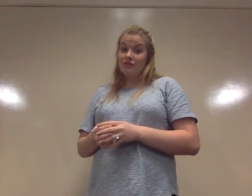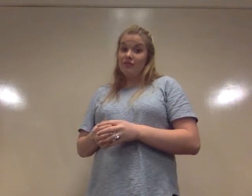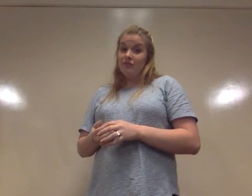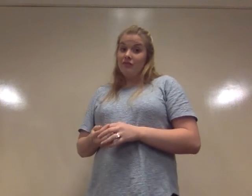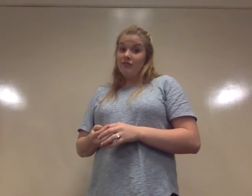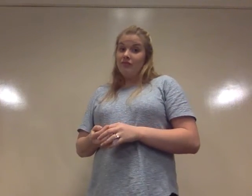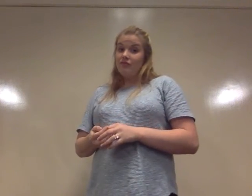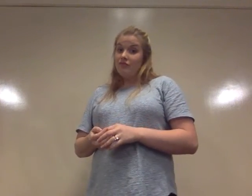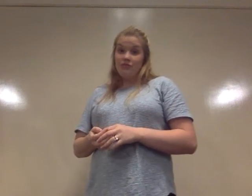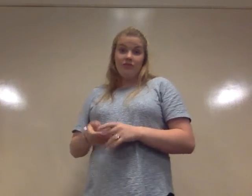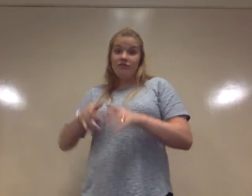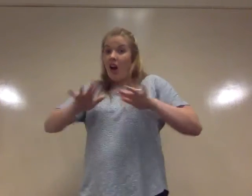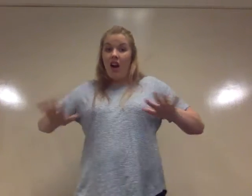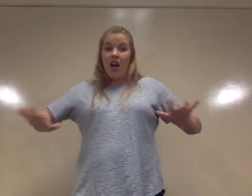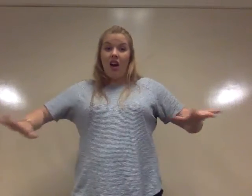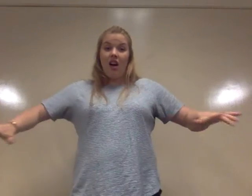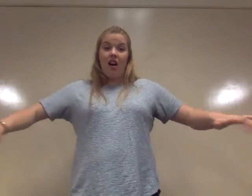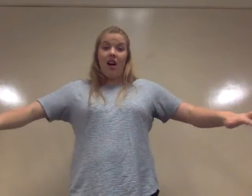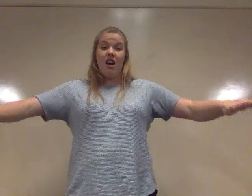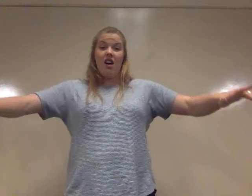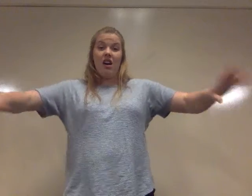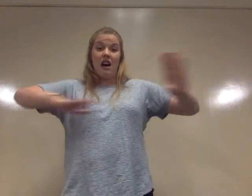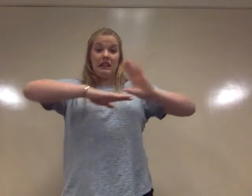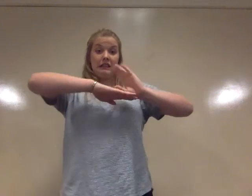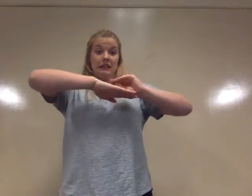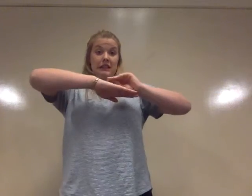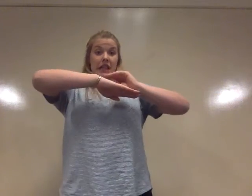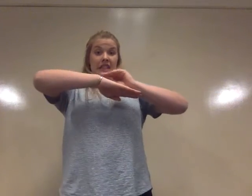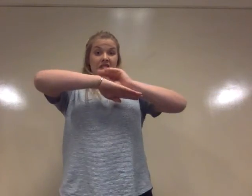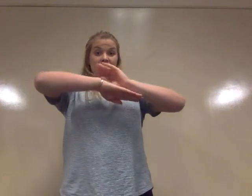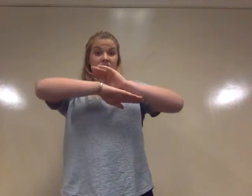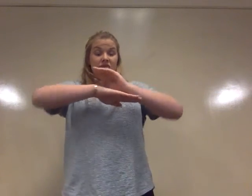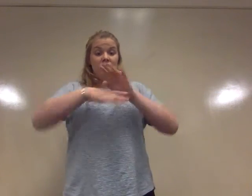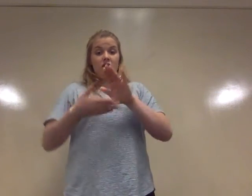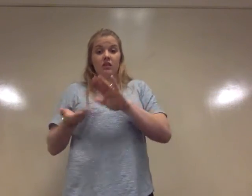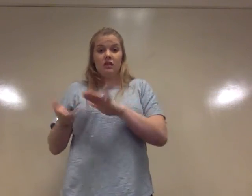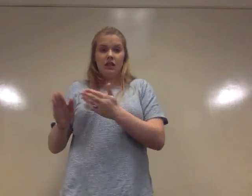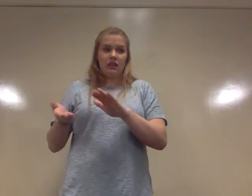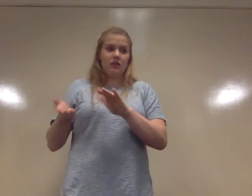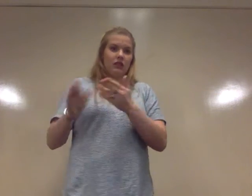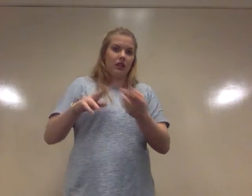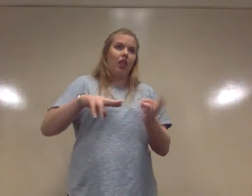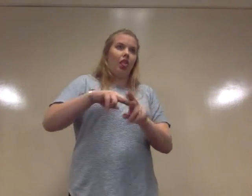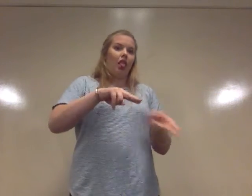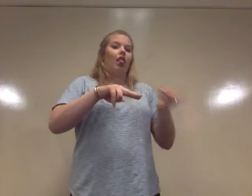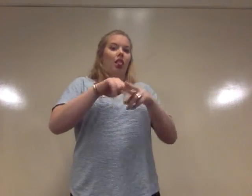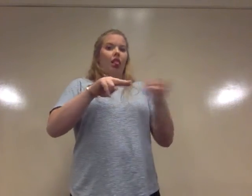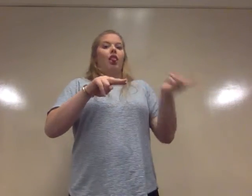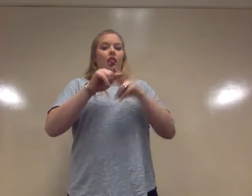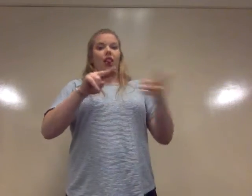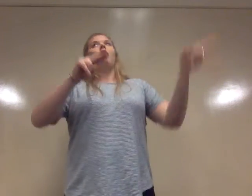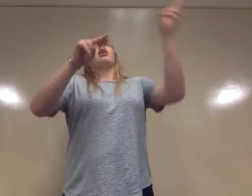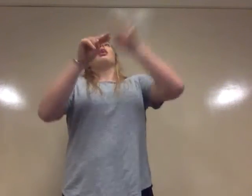was sweeping the nation, the rate of cancer deaths in America was continuing to rise. As a result, in